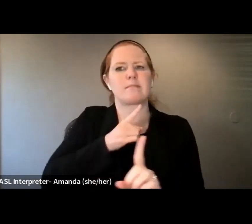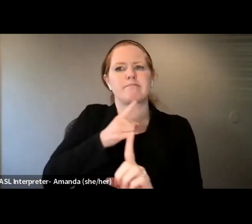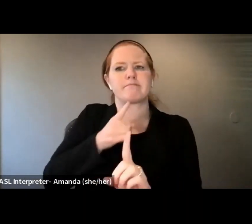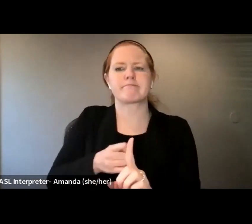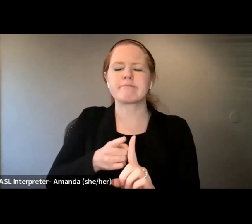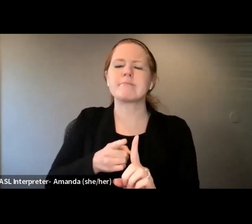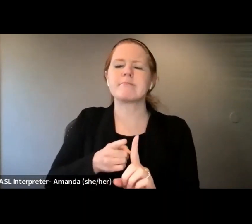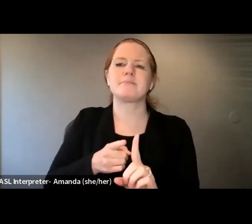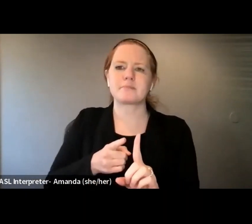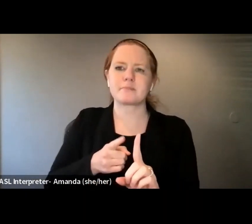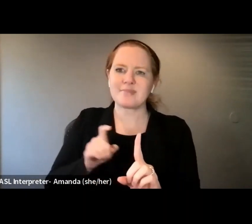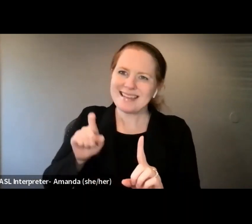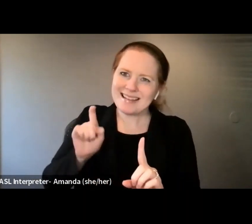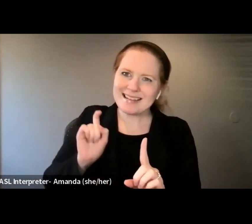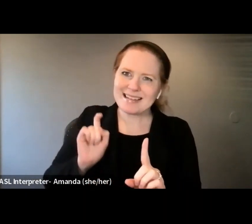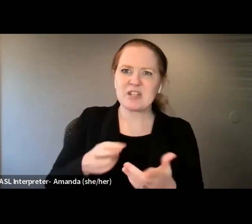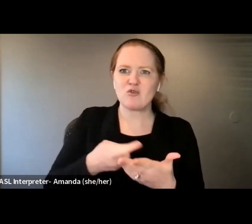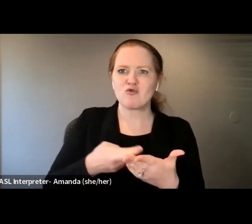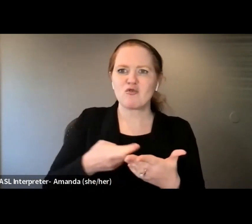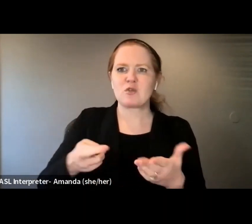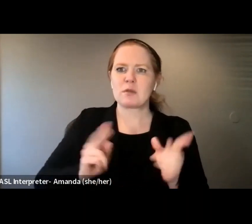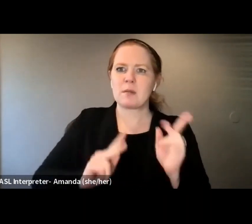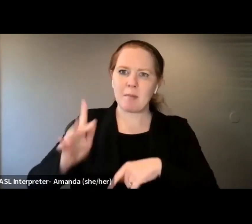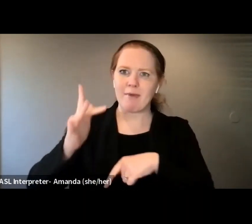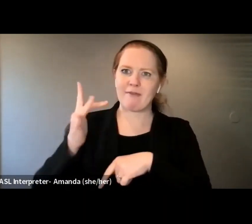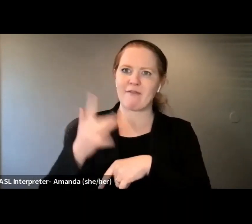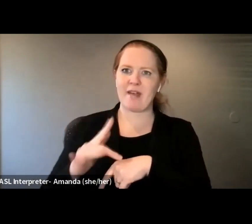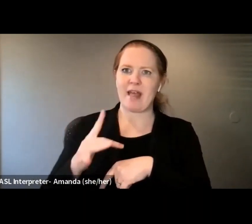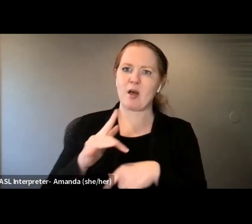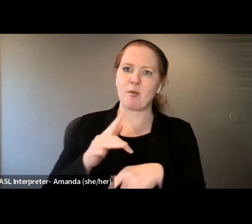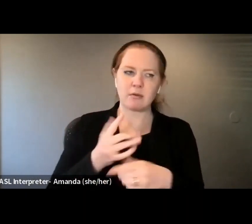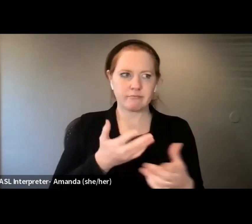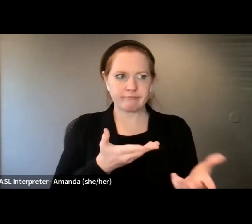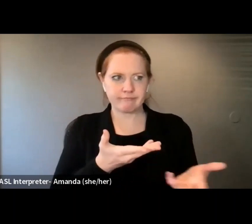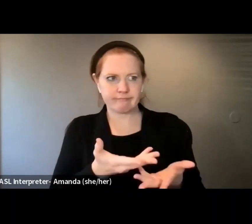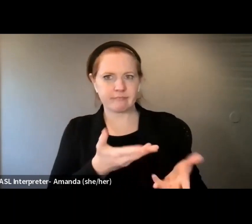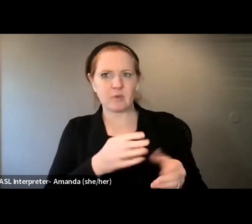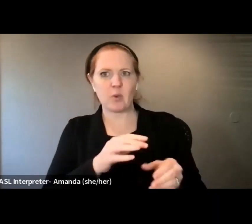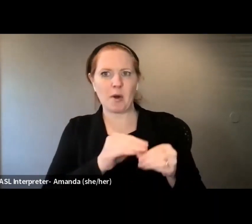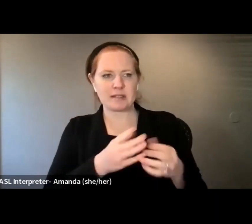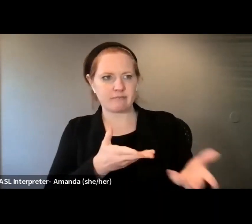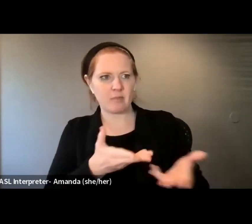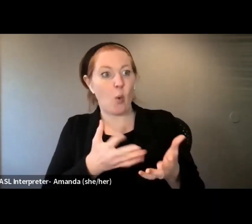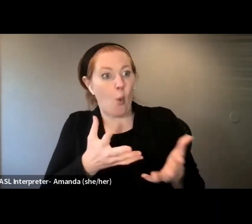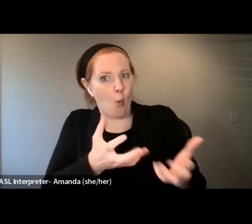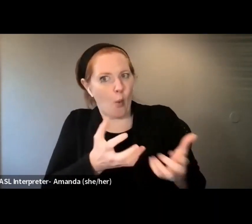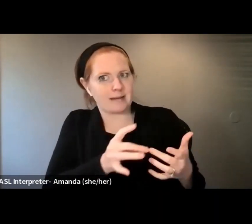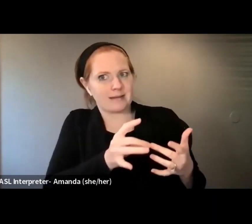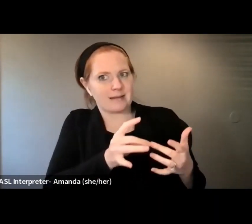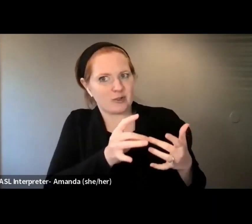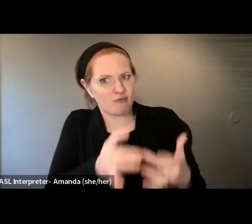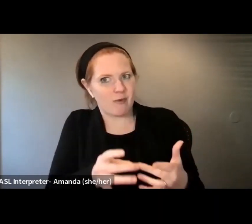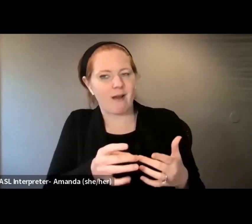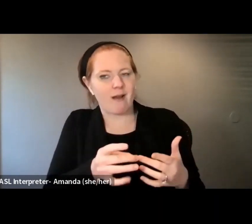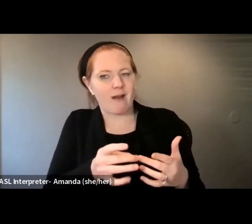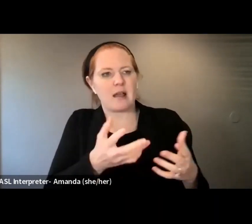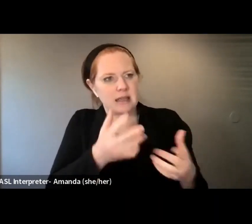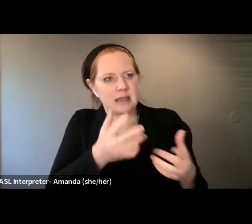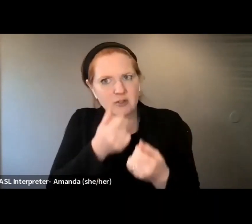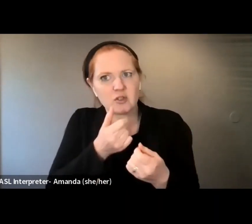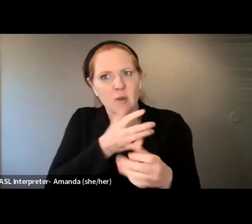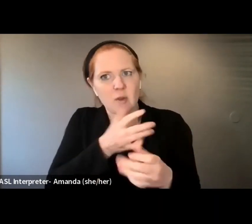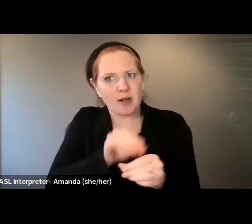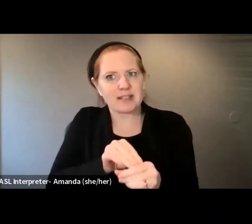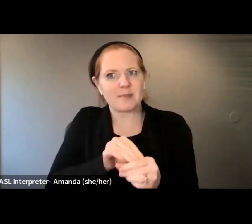be resources and people available to participants who want to self-direct, are interested in participating in